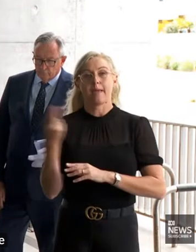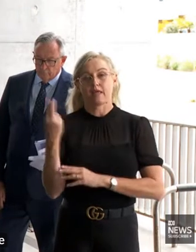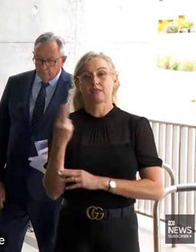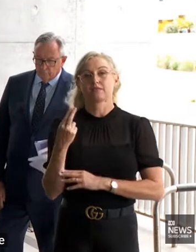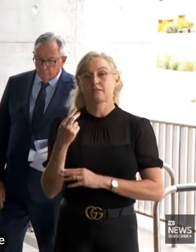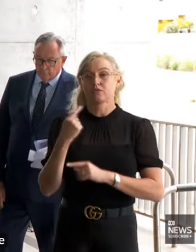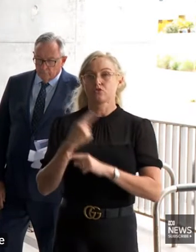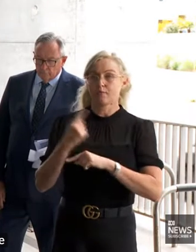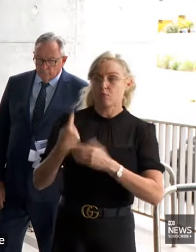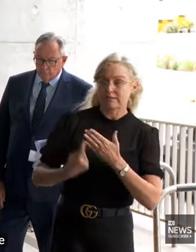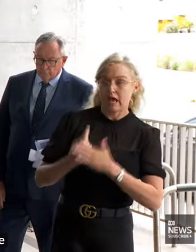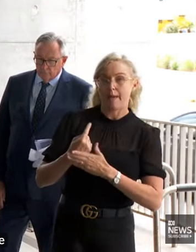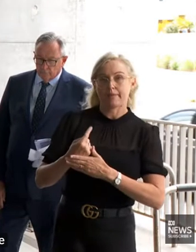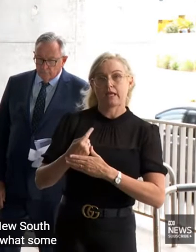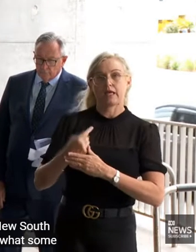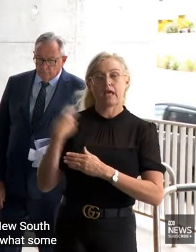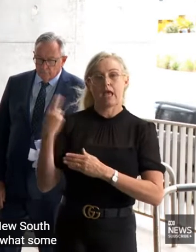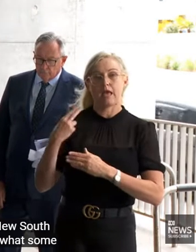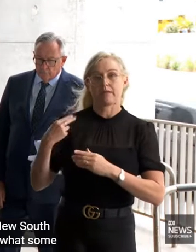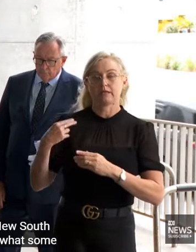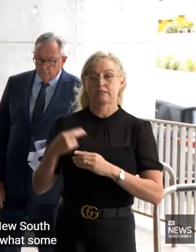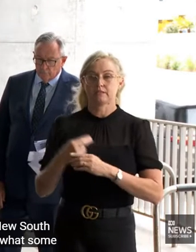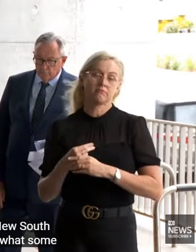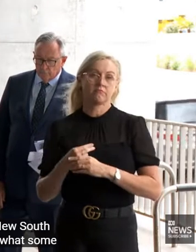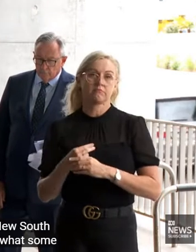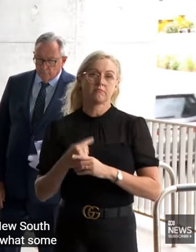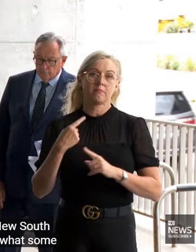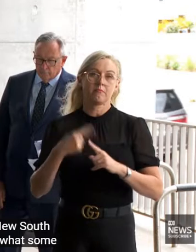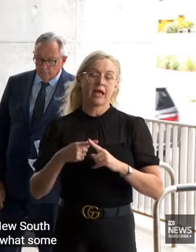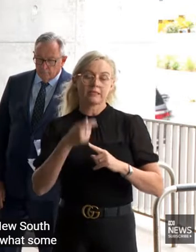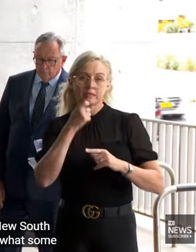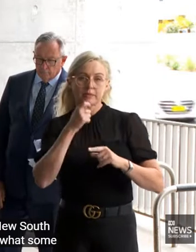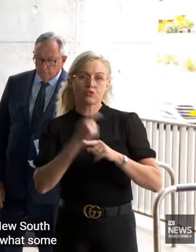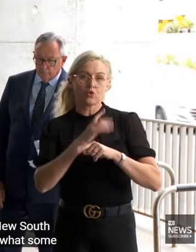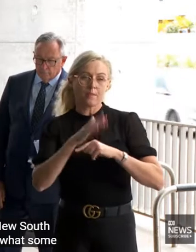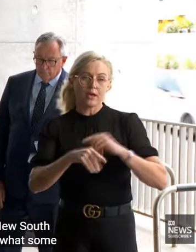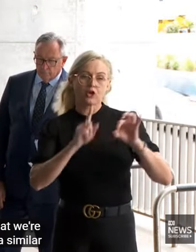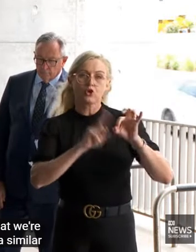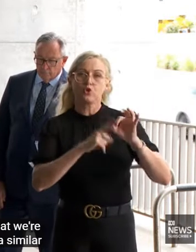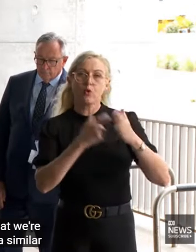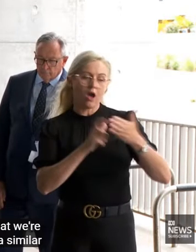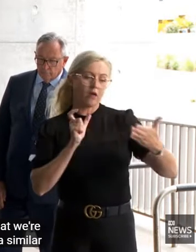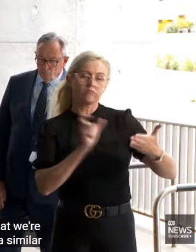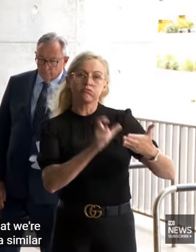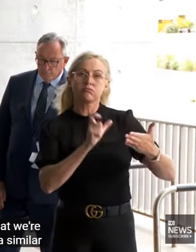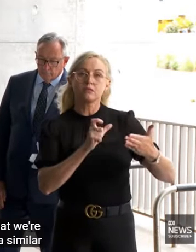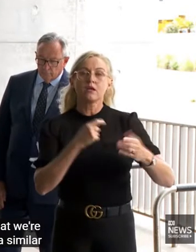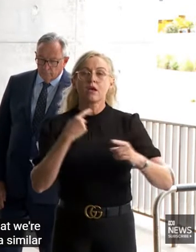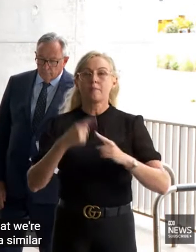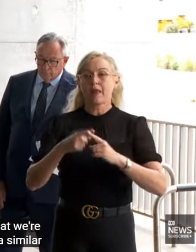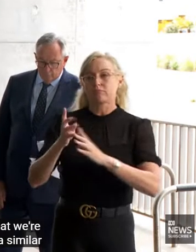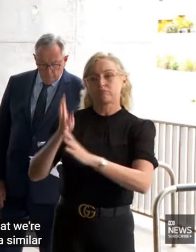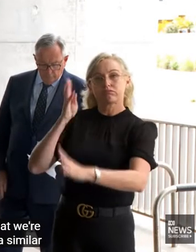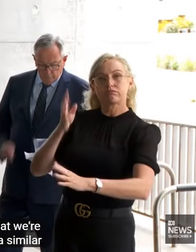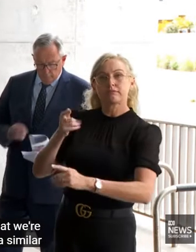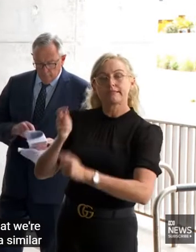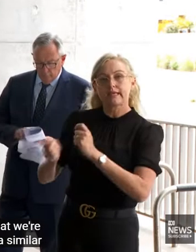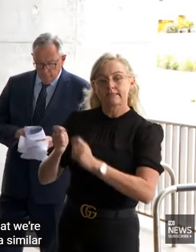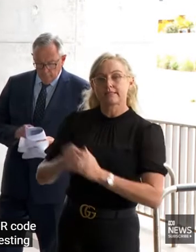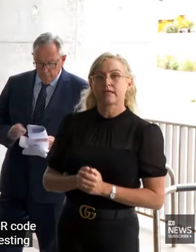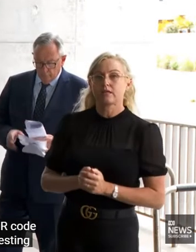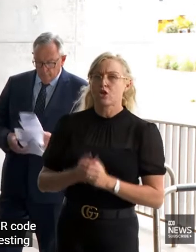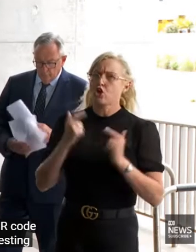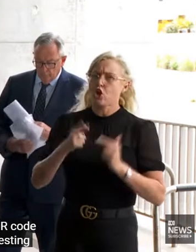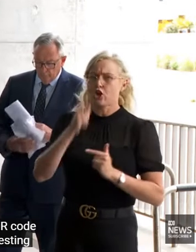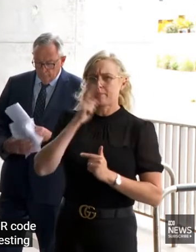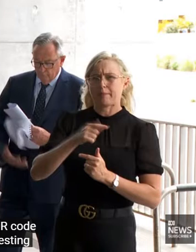right now. In a similar vein to the QR code challenge, to the testing challenge, we're having many people